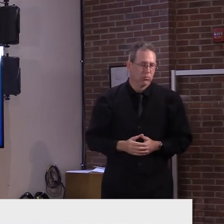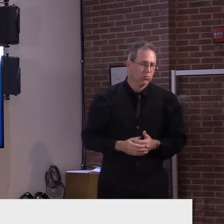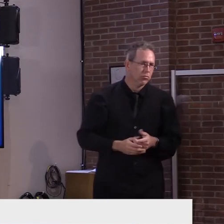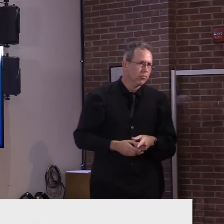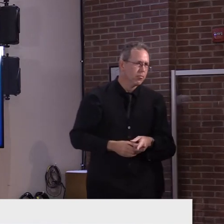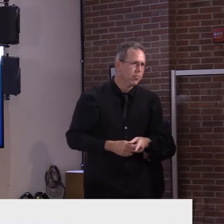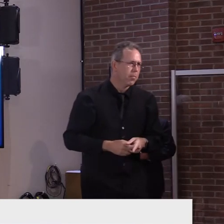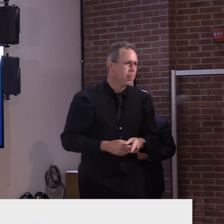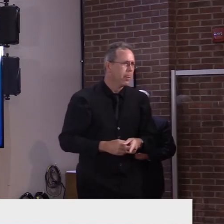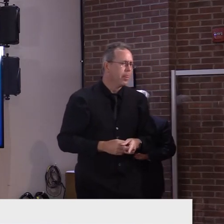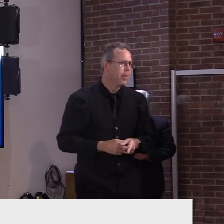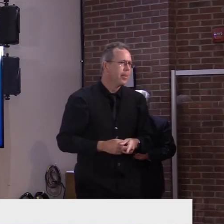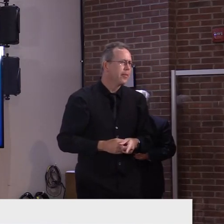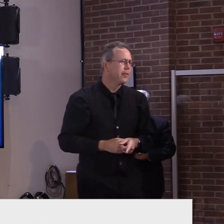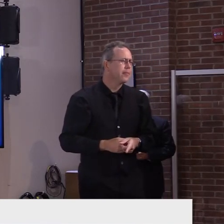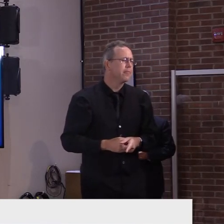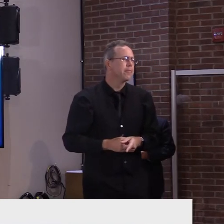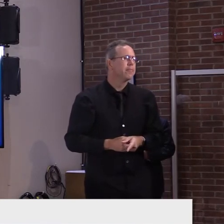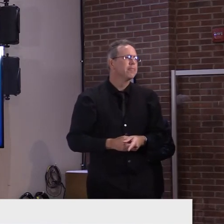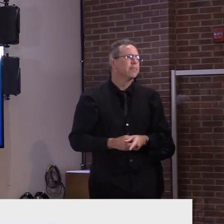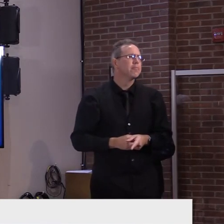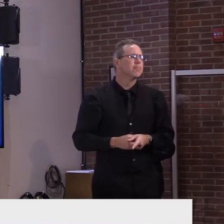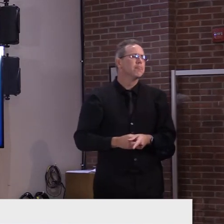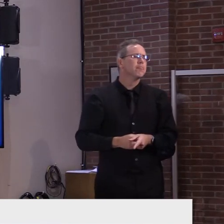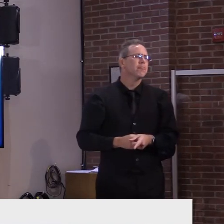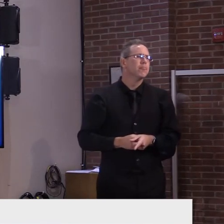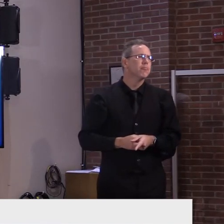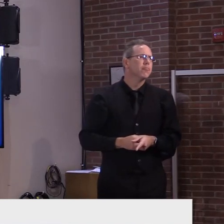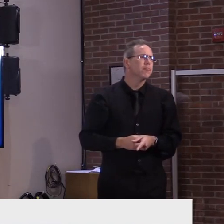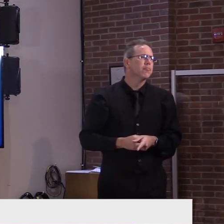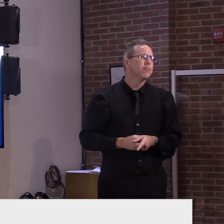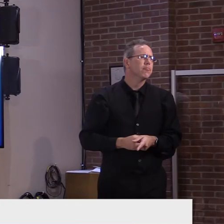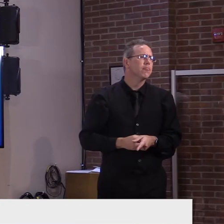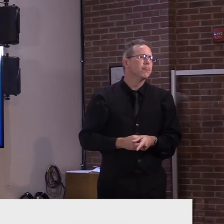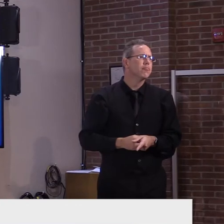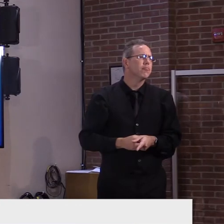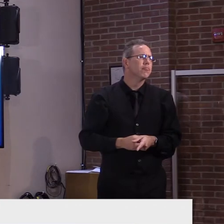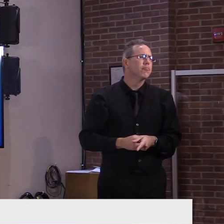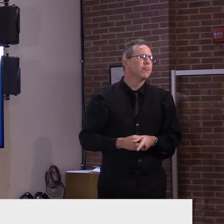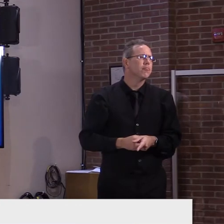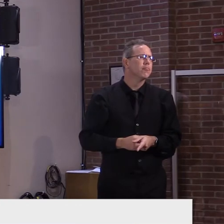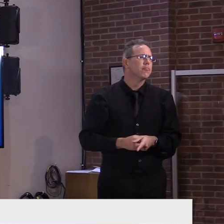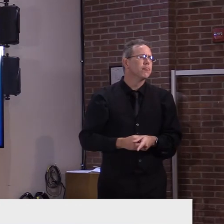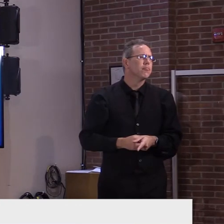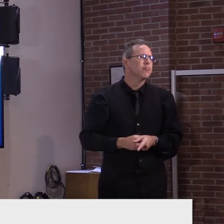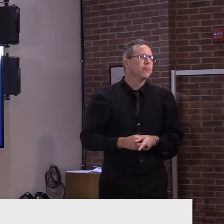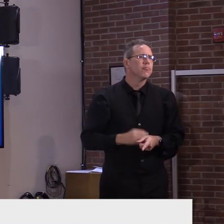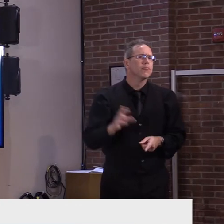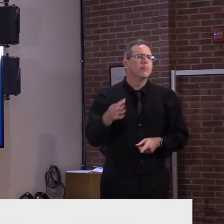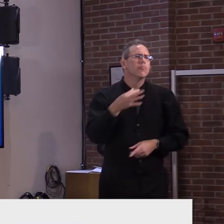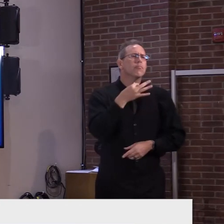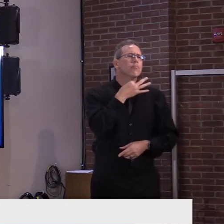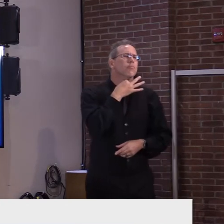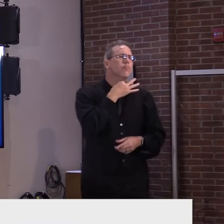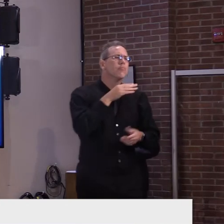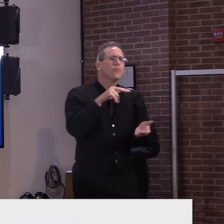number of coronavirus cases in long-term care facilities with breakdown for staff and residents, like right